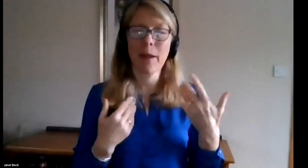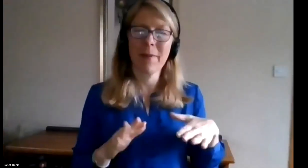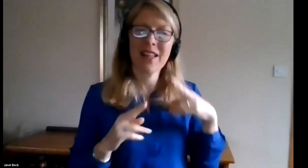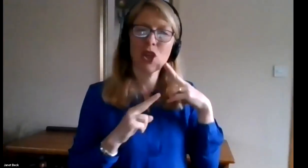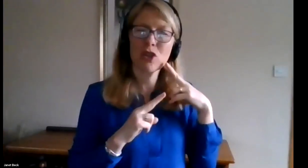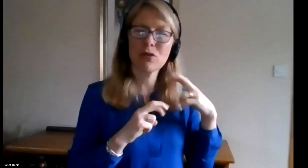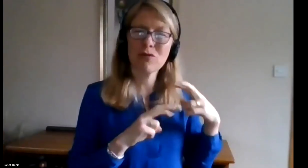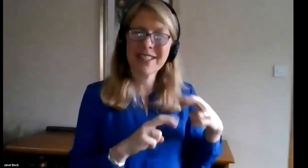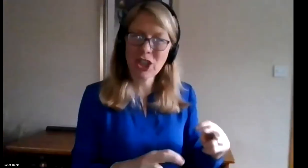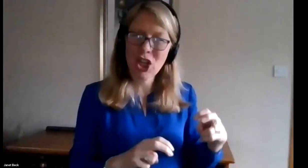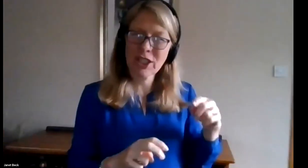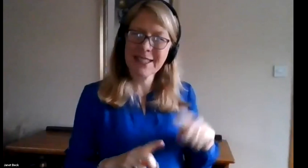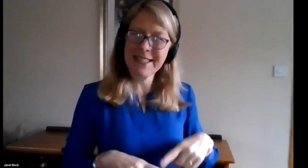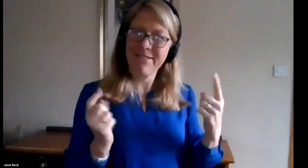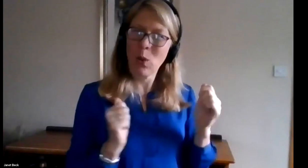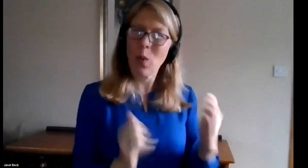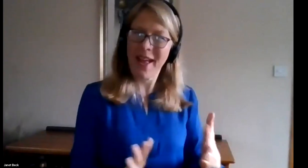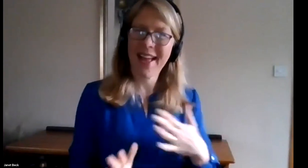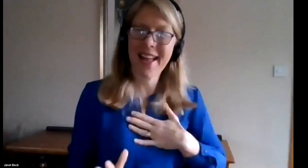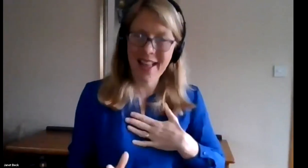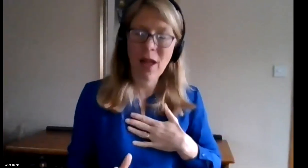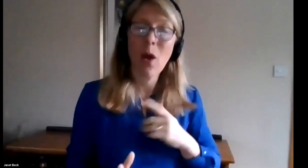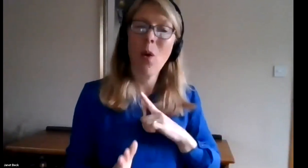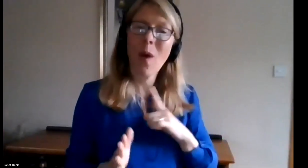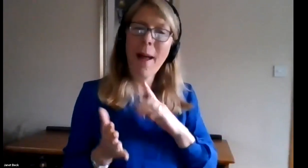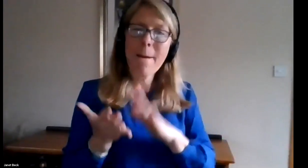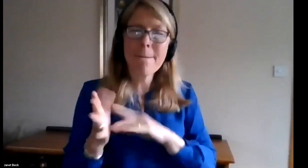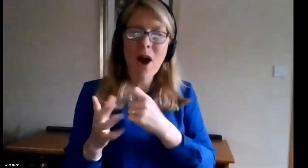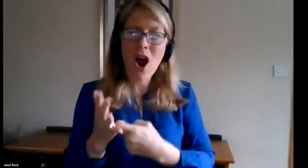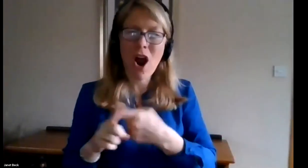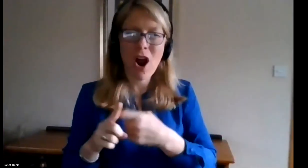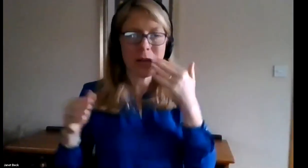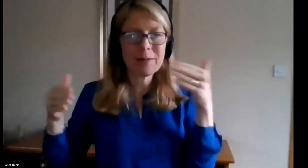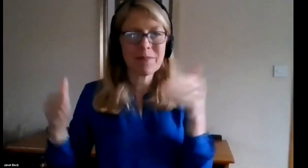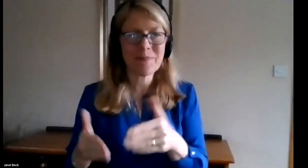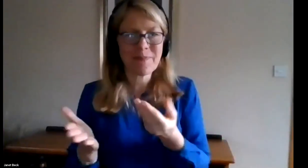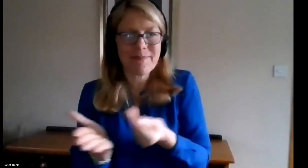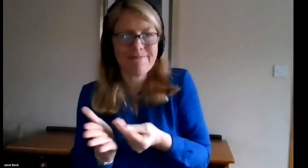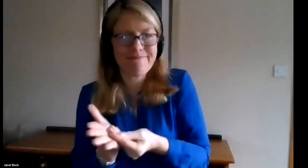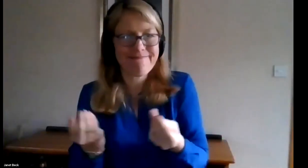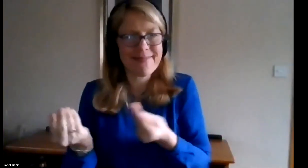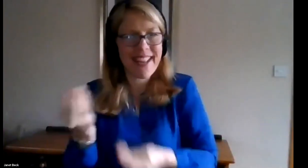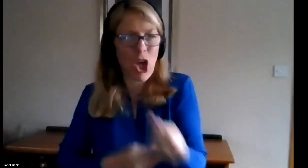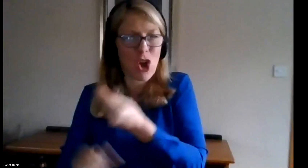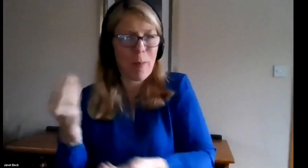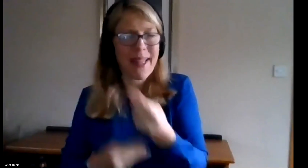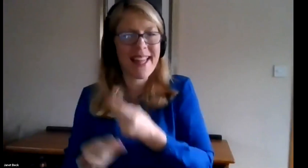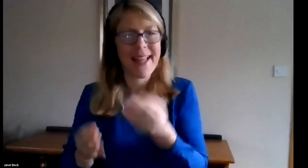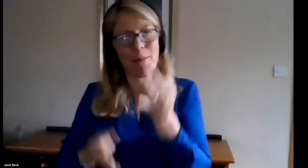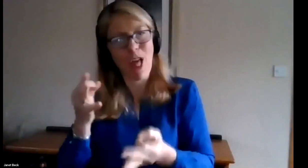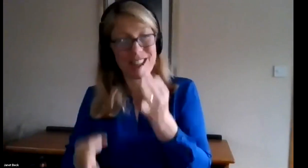cultural management, because Mark is coming from the economic, political economy kind